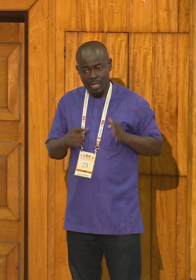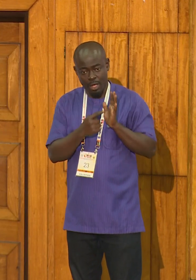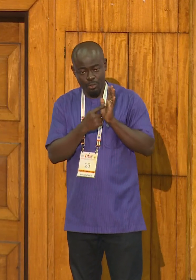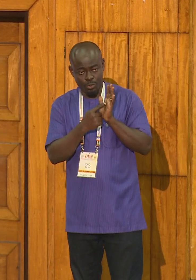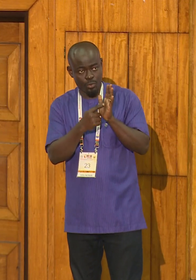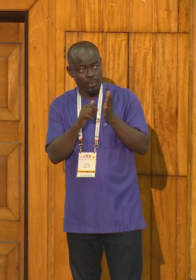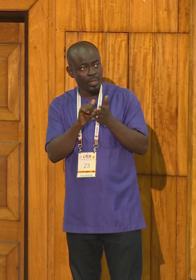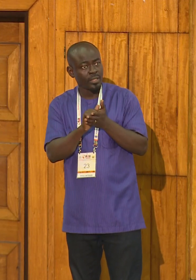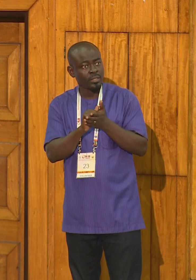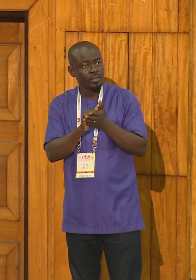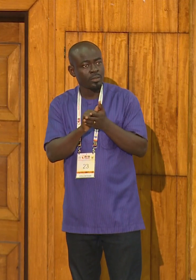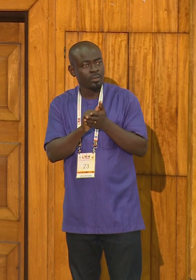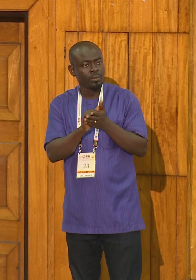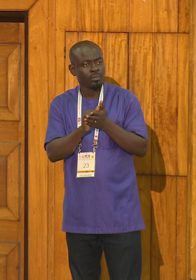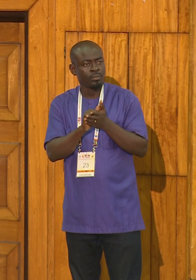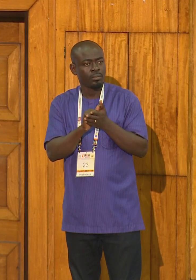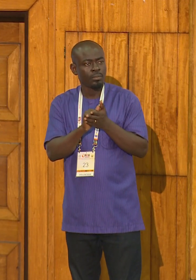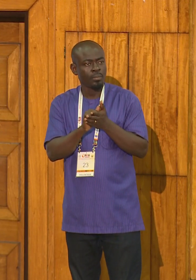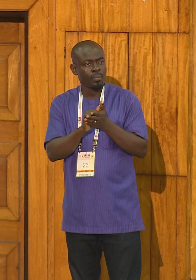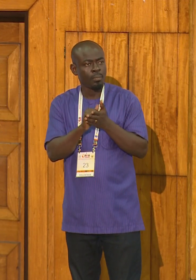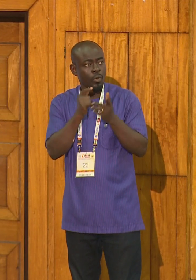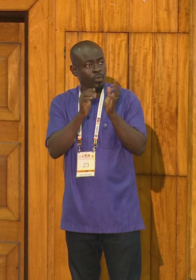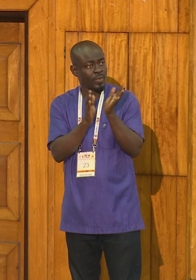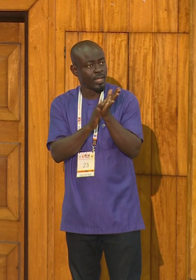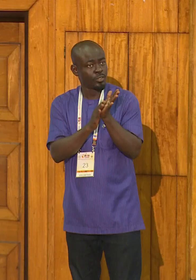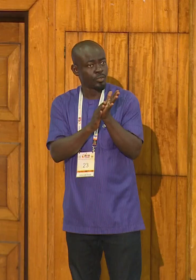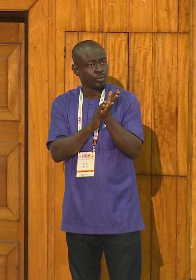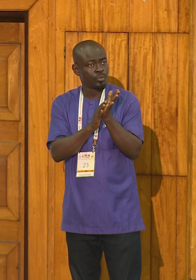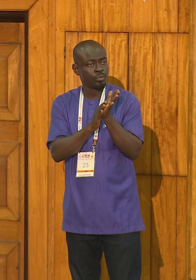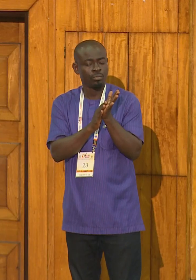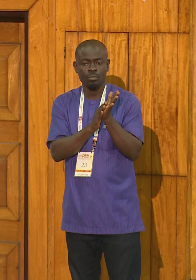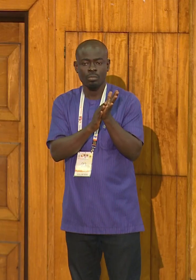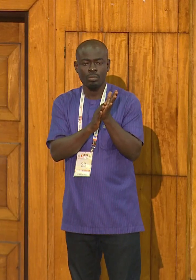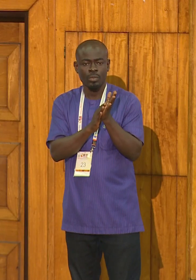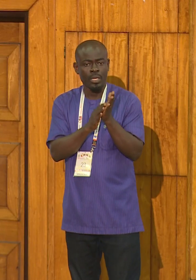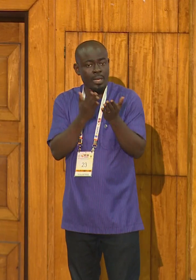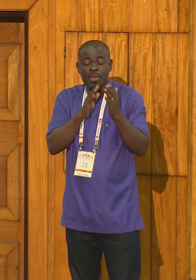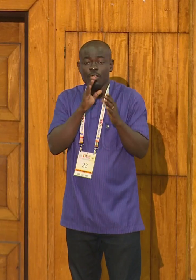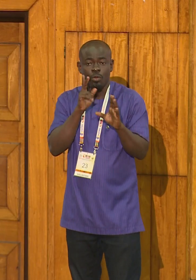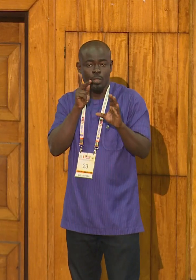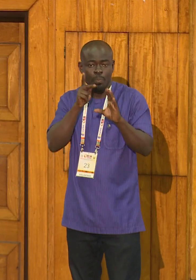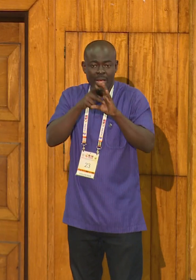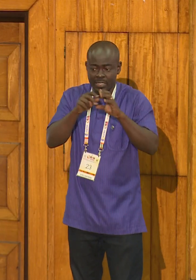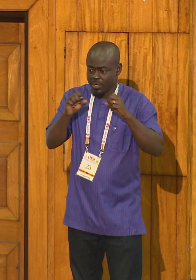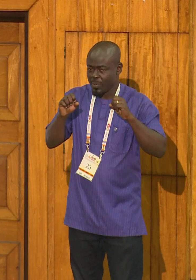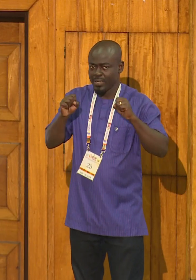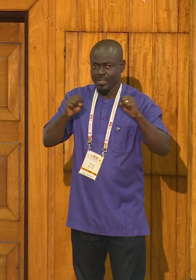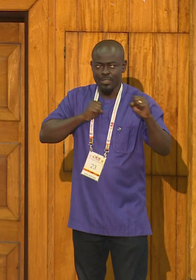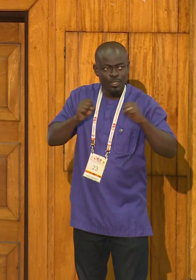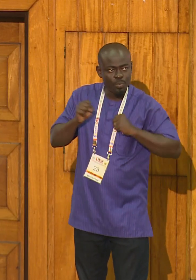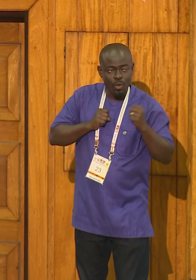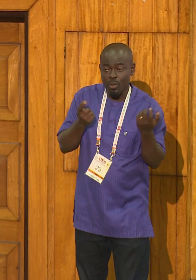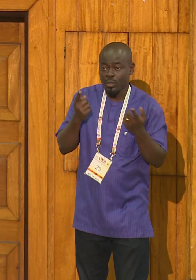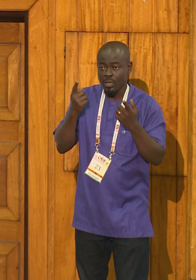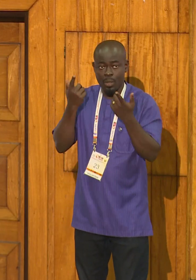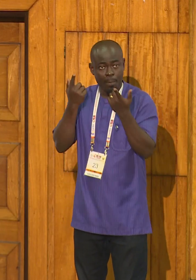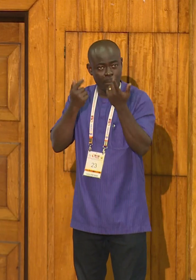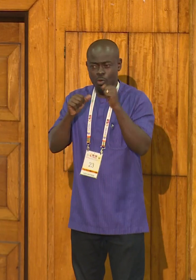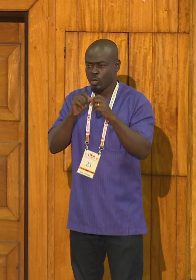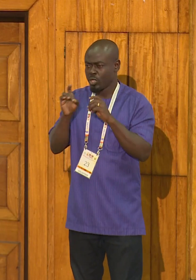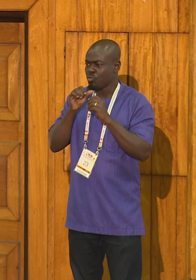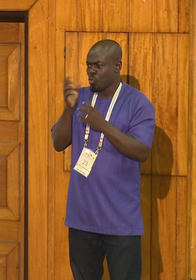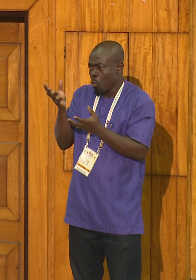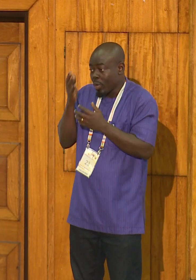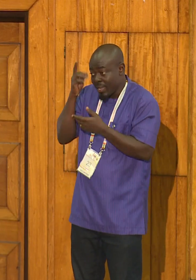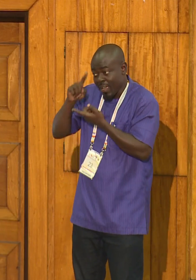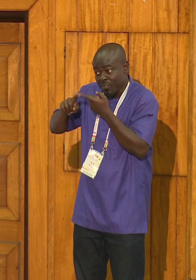in terms of their school, they would not maybe participate in sporting activities because they didn't want their peers